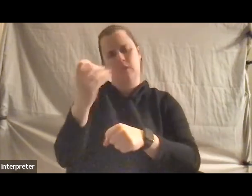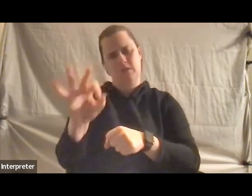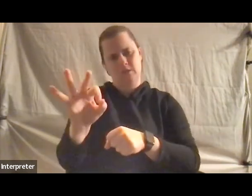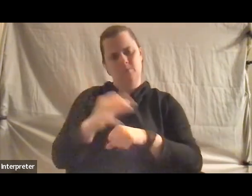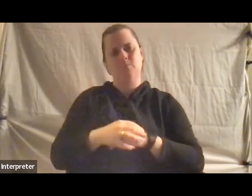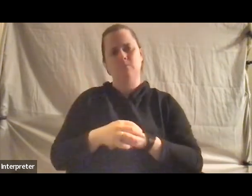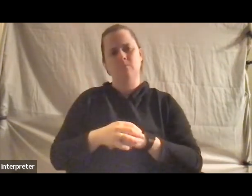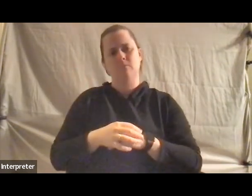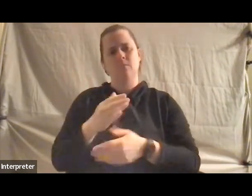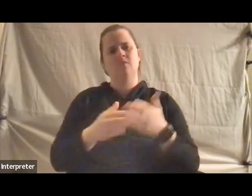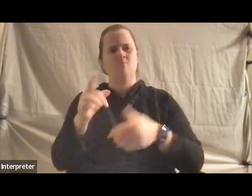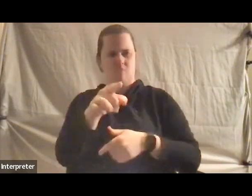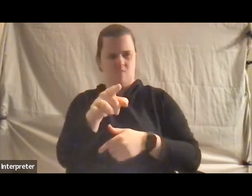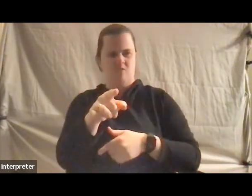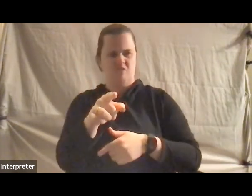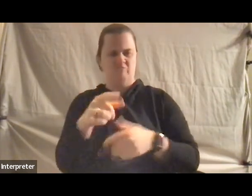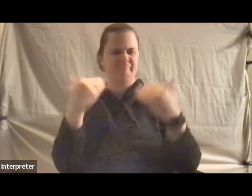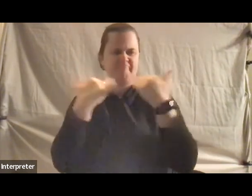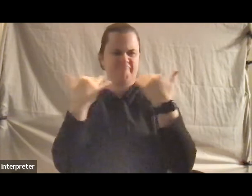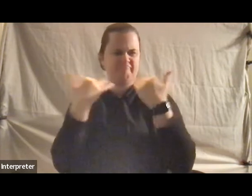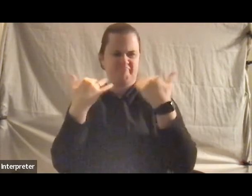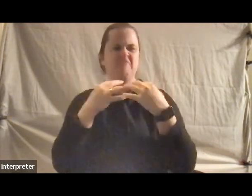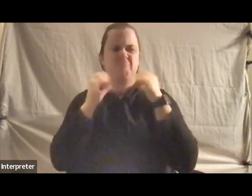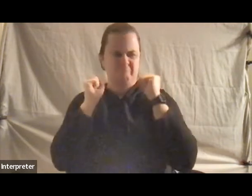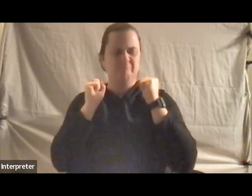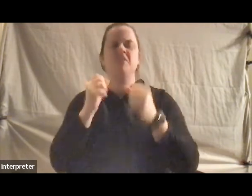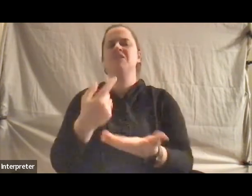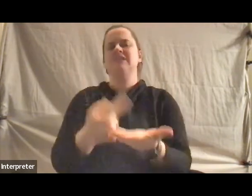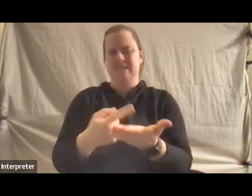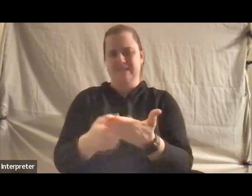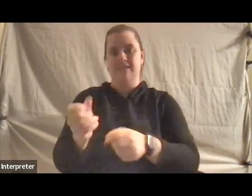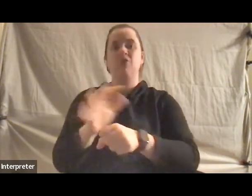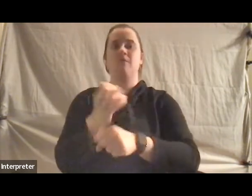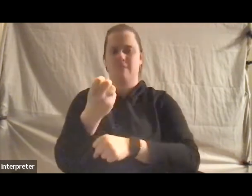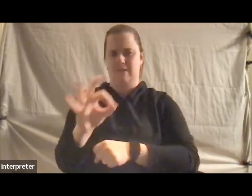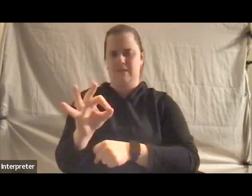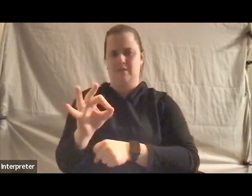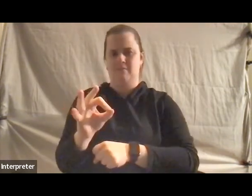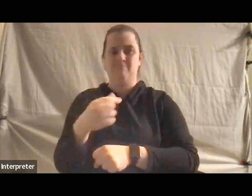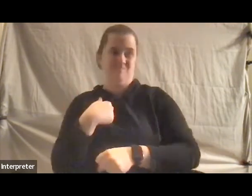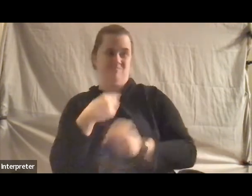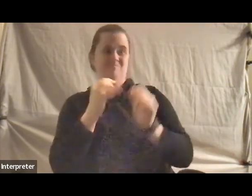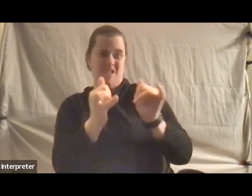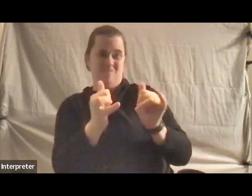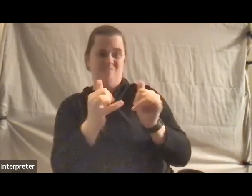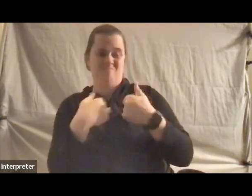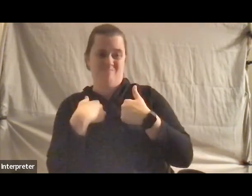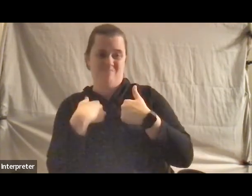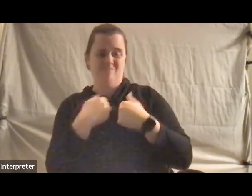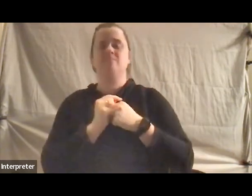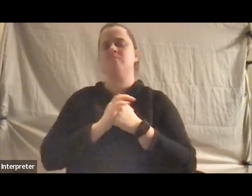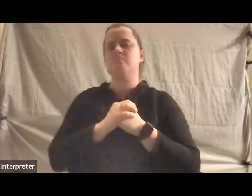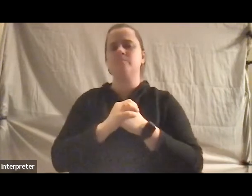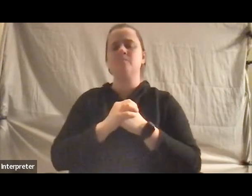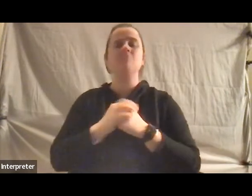are tired of talking about COVID-19 and its effects, and trust me, I am too. However,